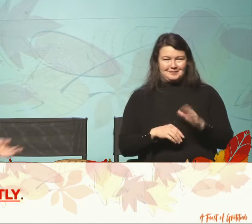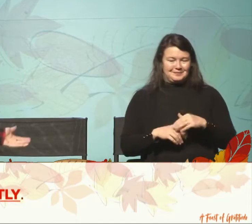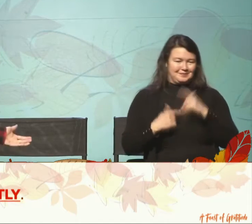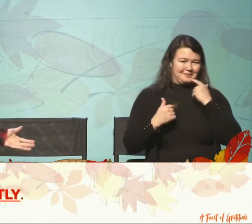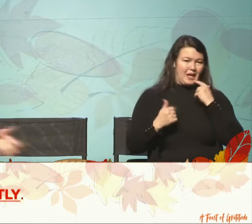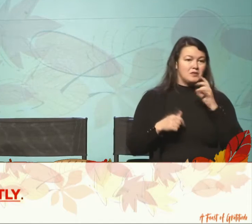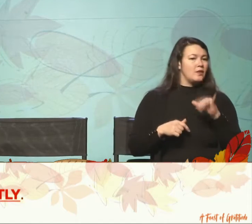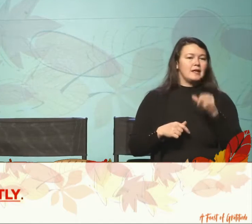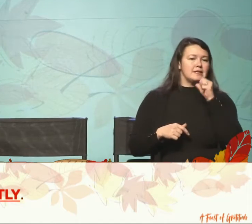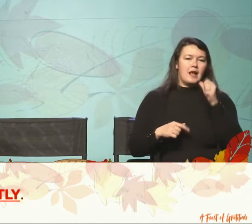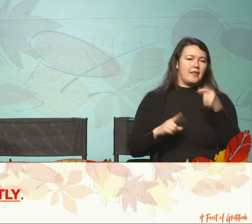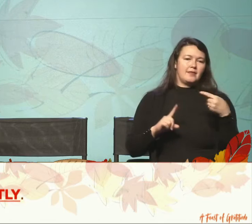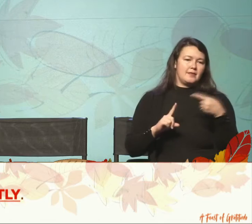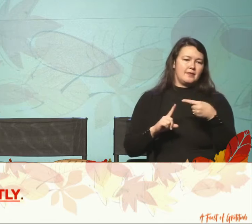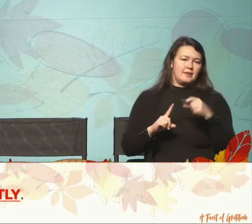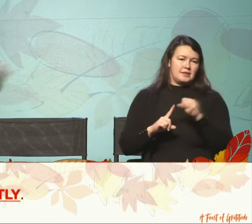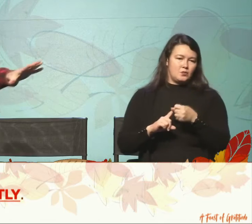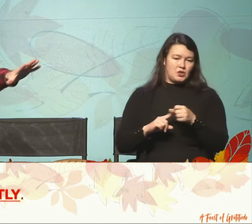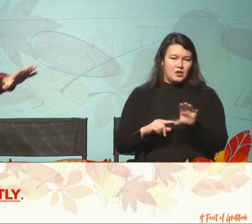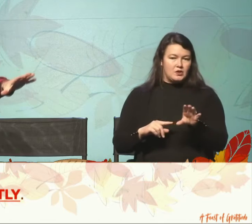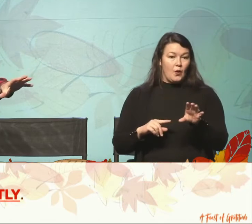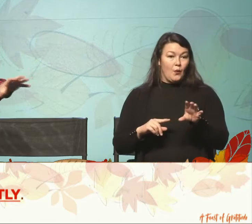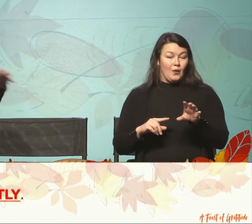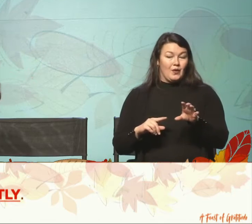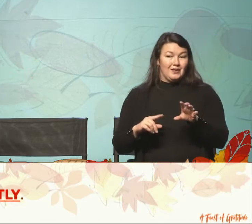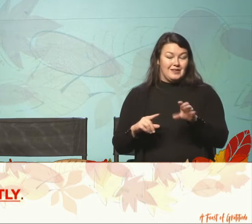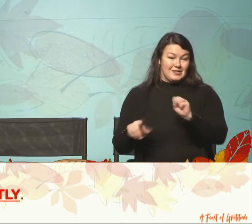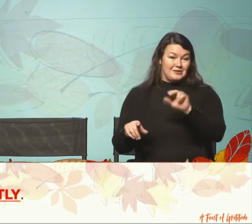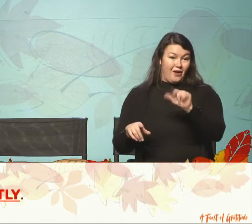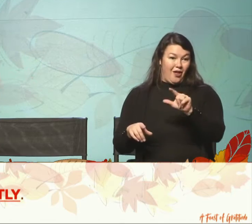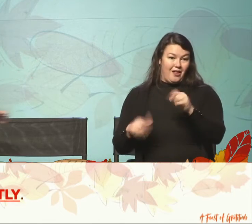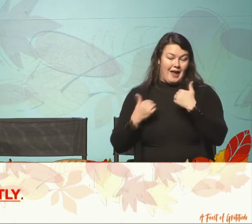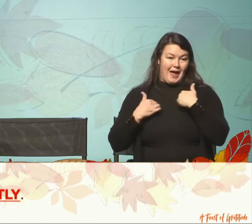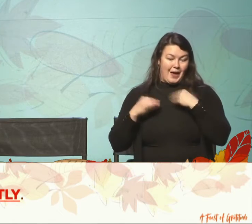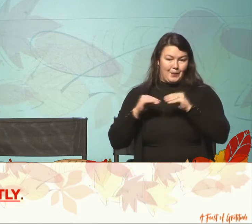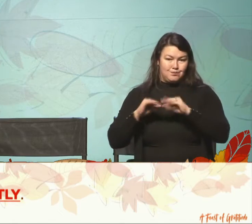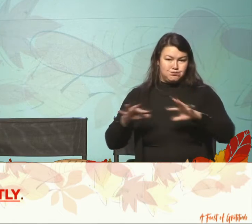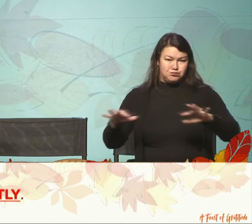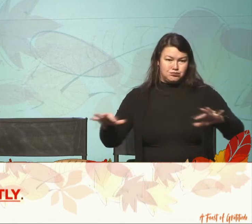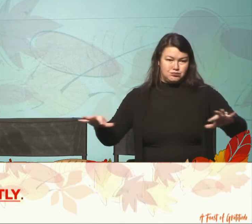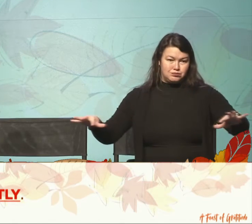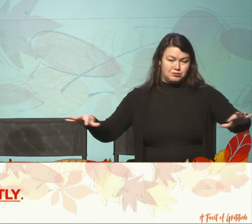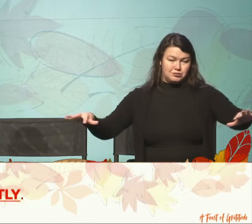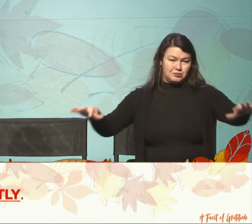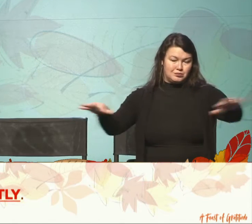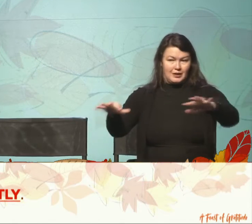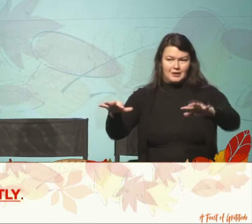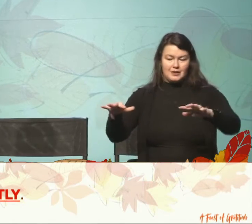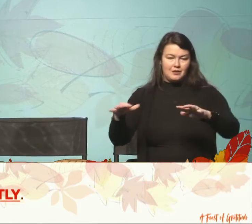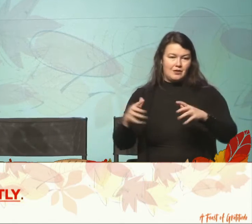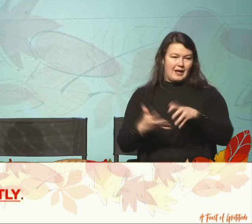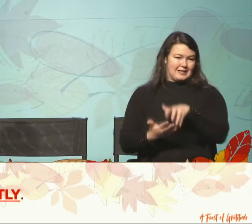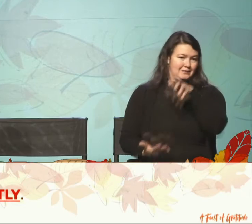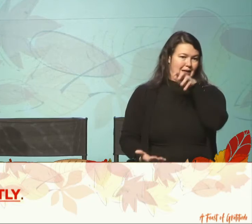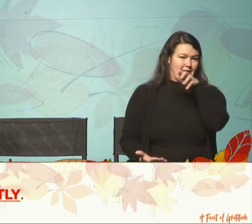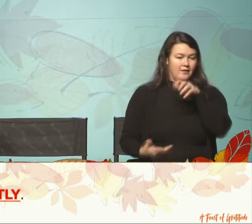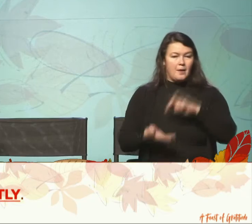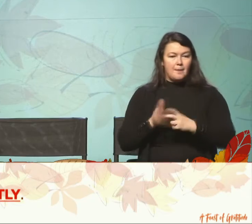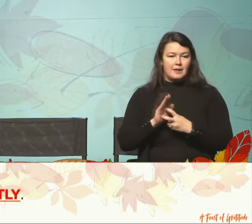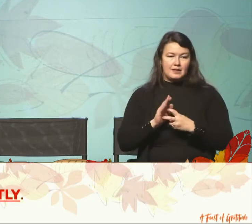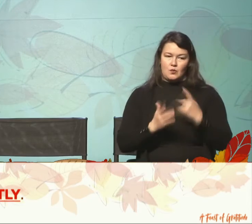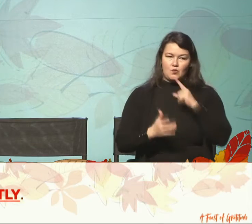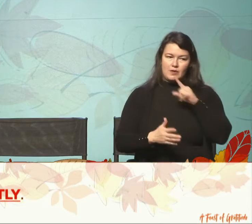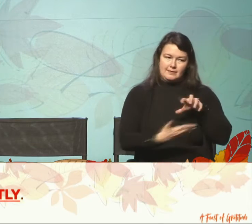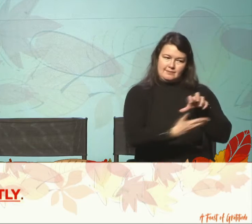some. But that's not the case. He's got immense property. This was extremely costly. This dug into the